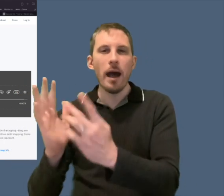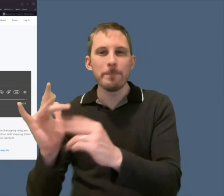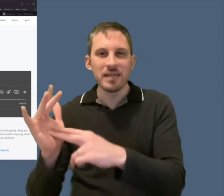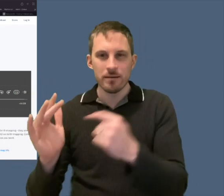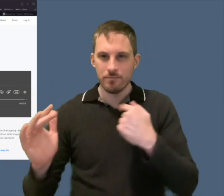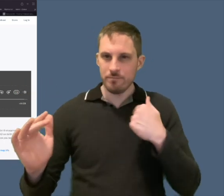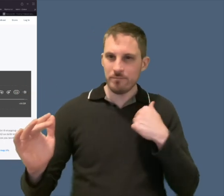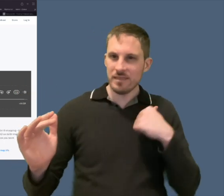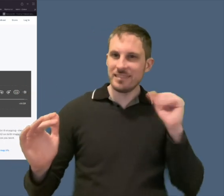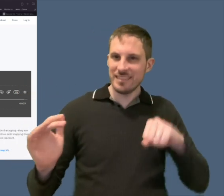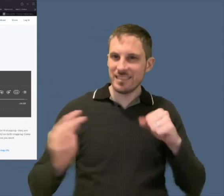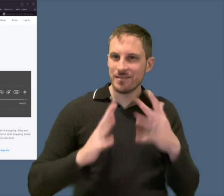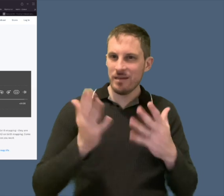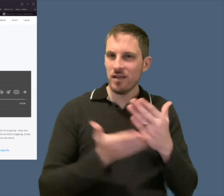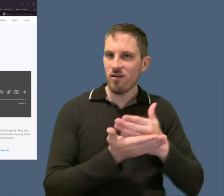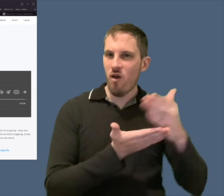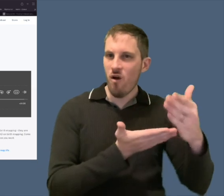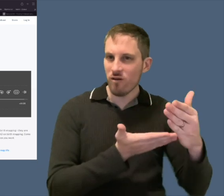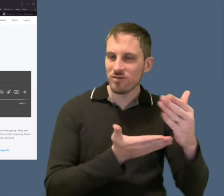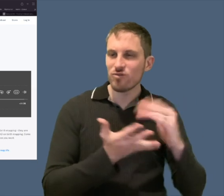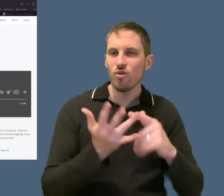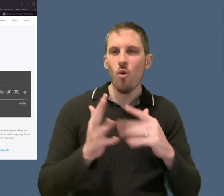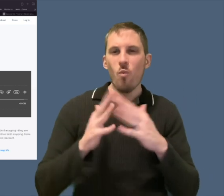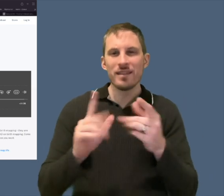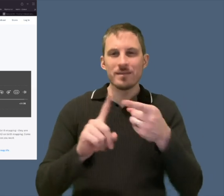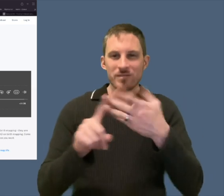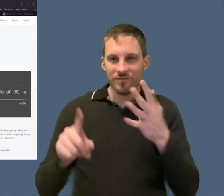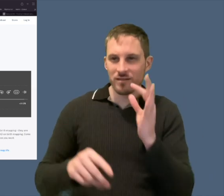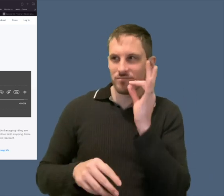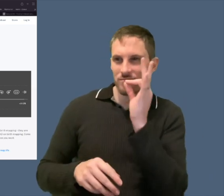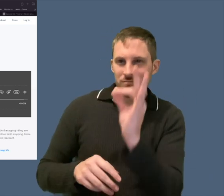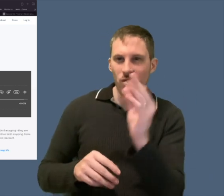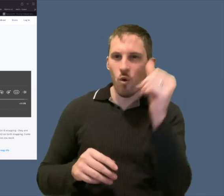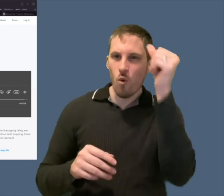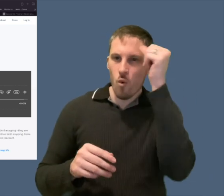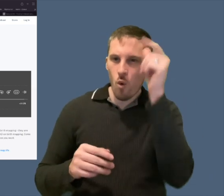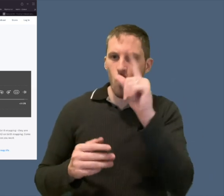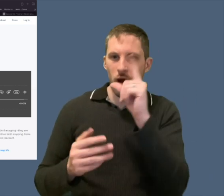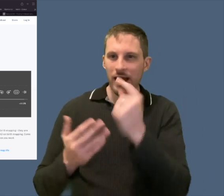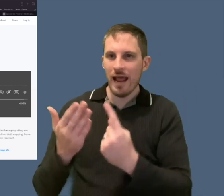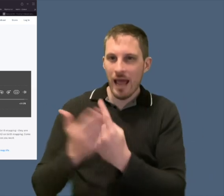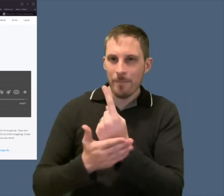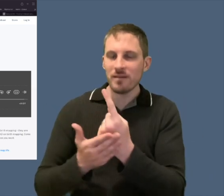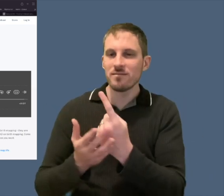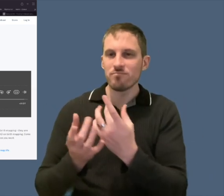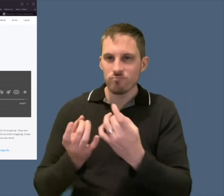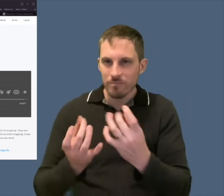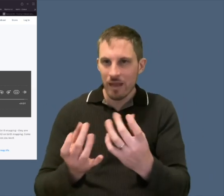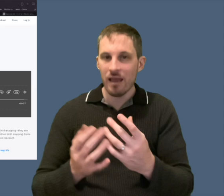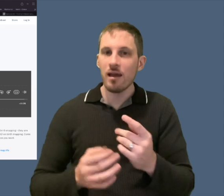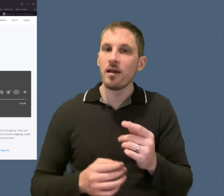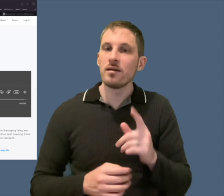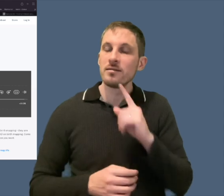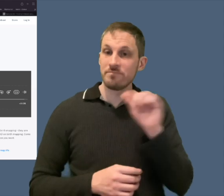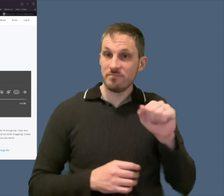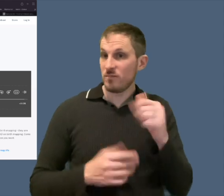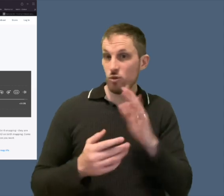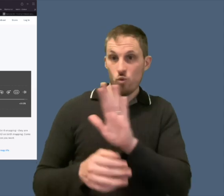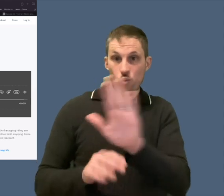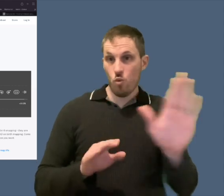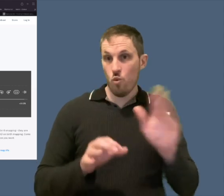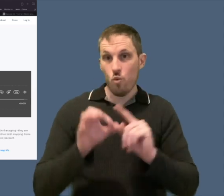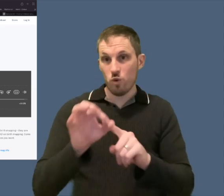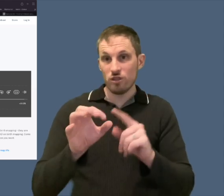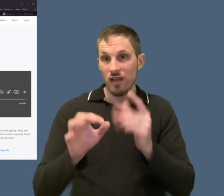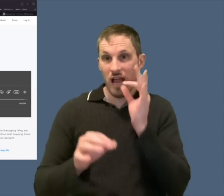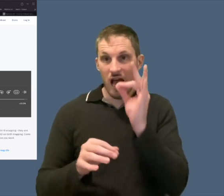information so you can be prepared for what's going to happen. Yeah. I was going to say the questions you need to ask are going to be different for